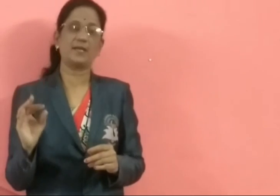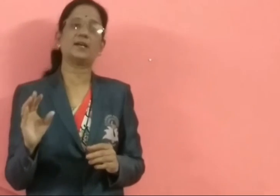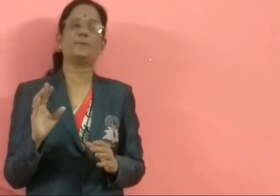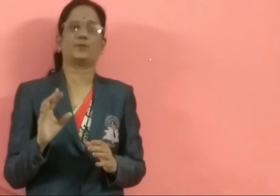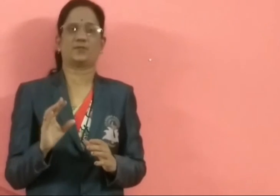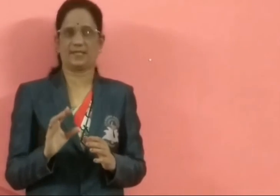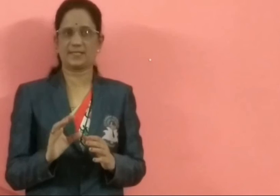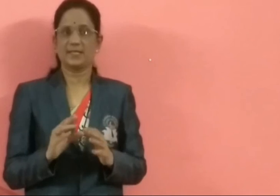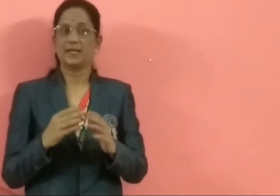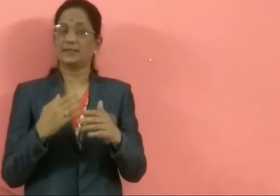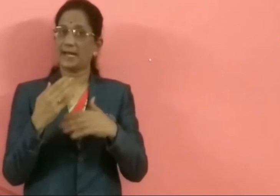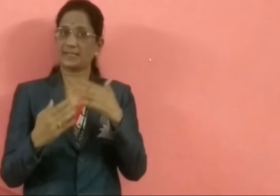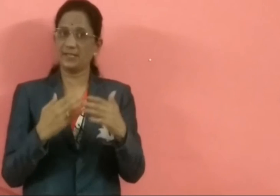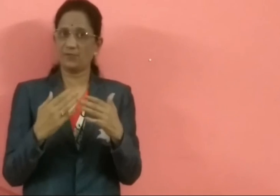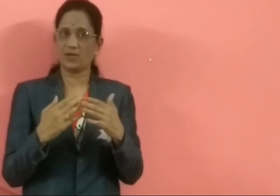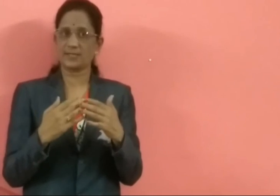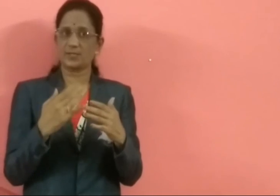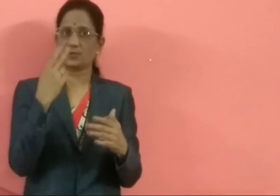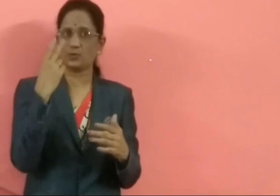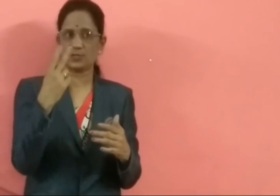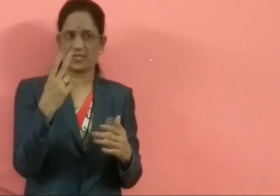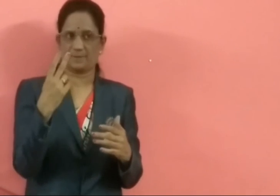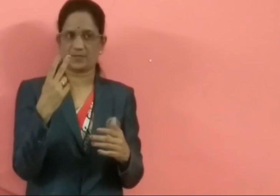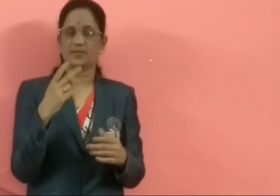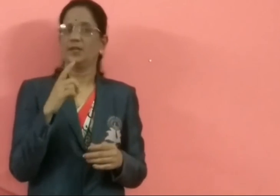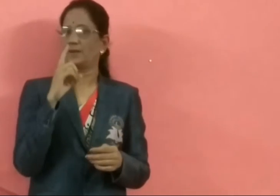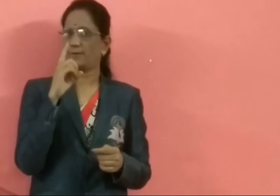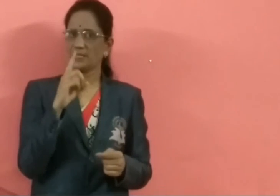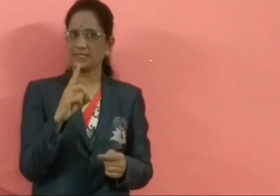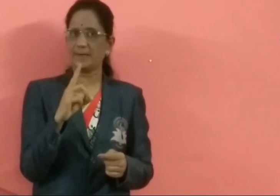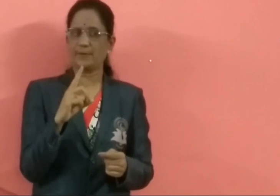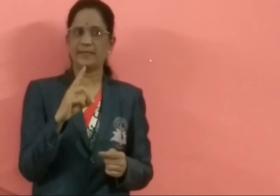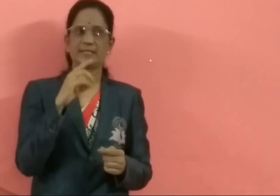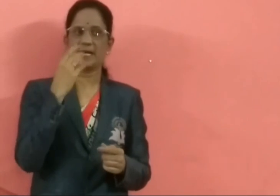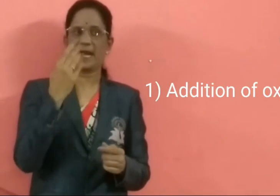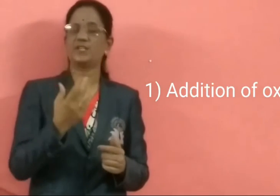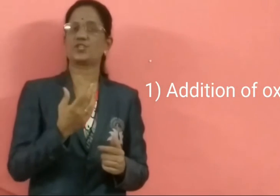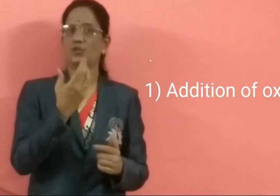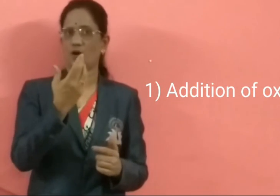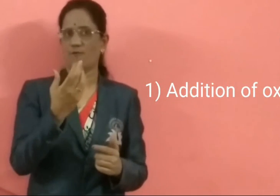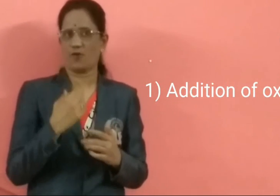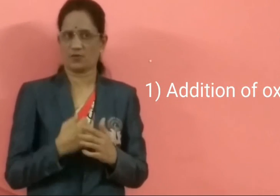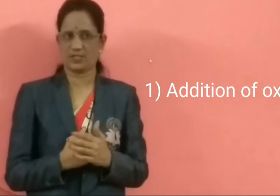chemical process that involves two steps. The first step is the addition of